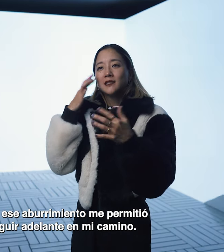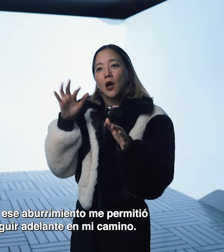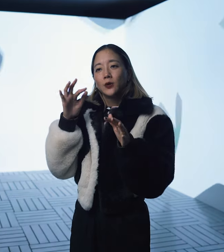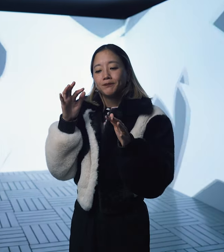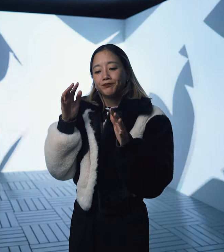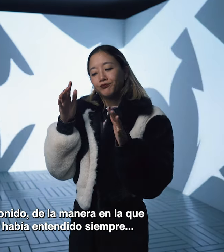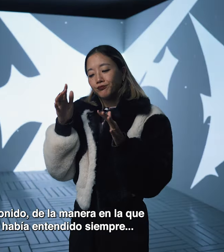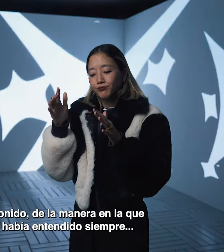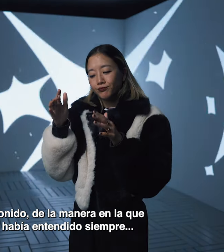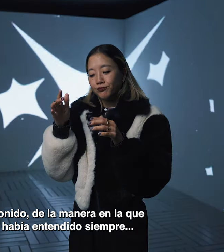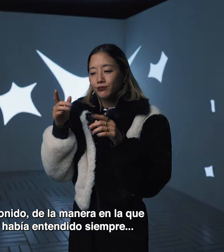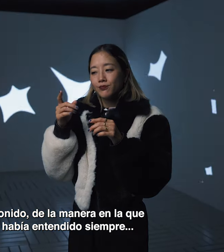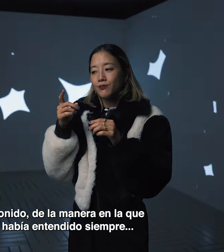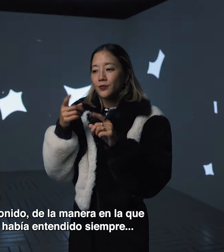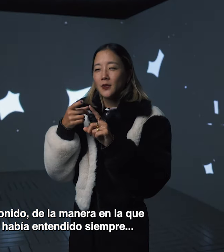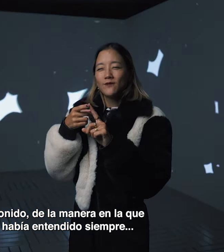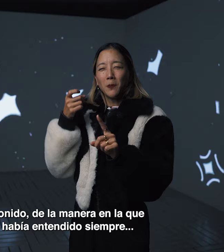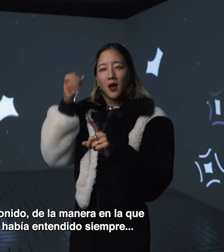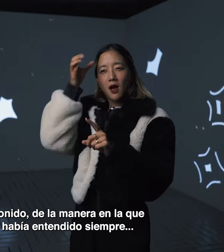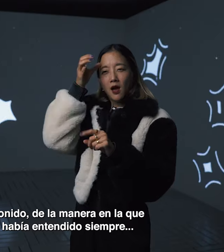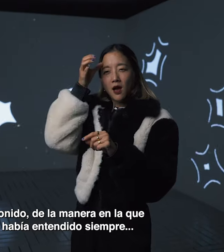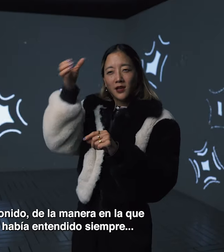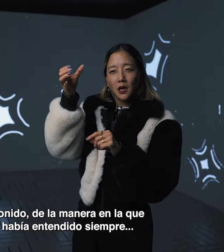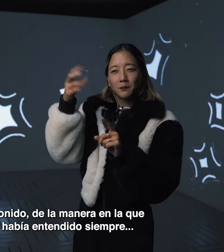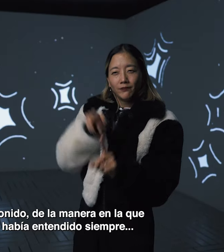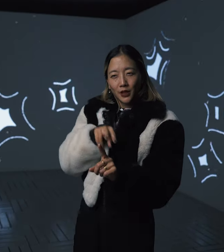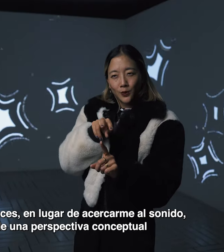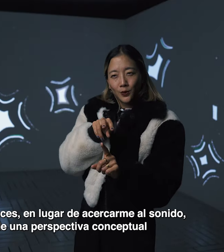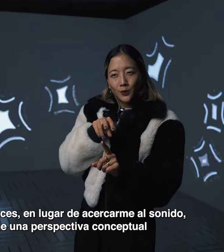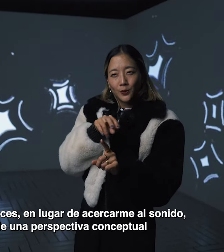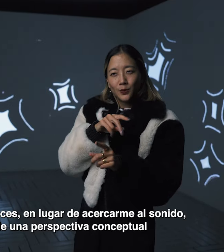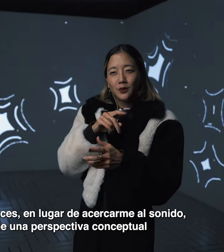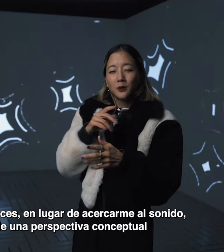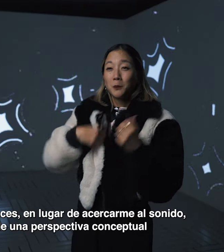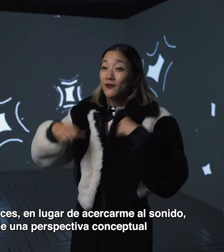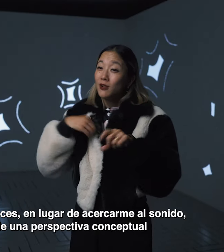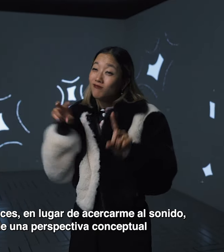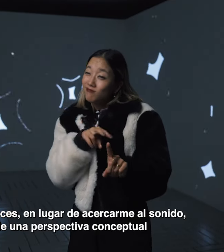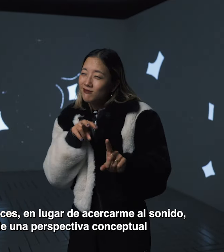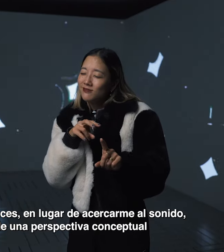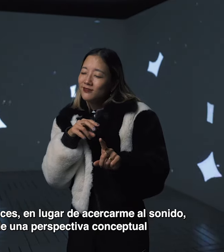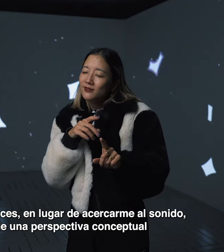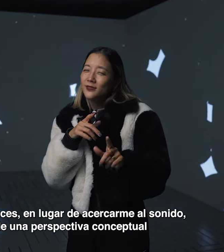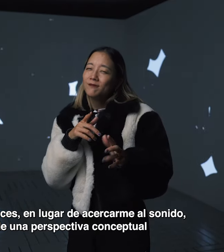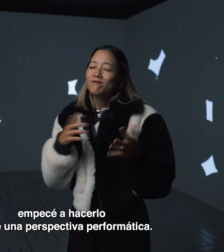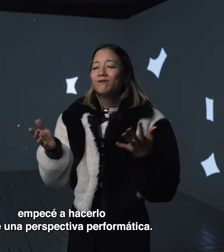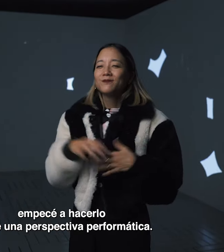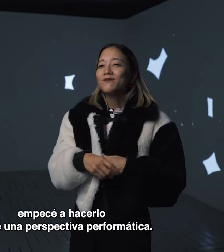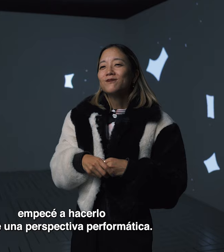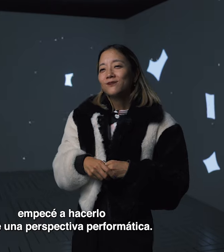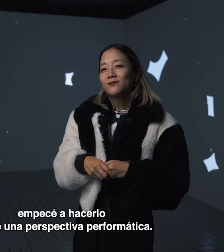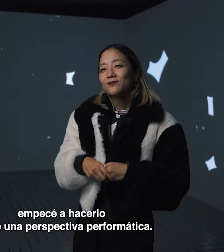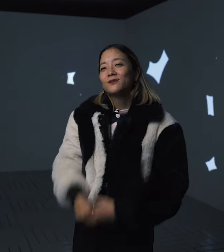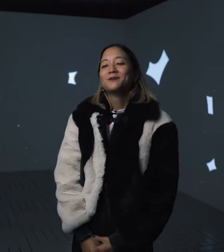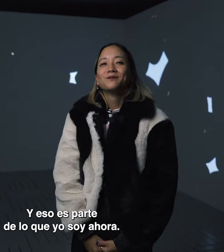past sound as I had always kind of understood it, and instead take a look at it from a conceptual view, from a